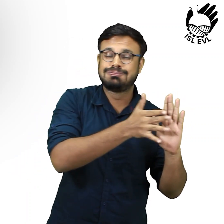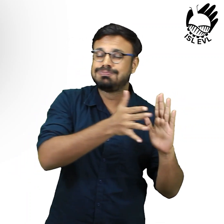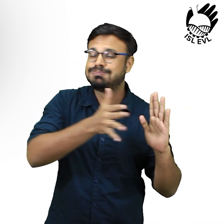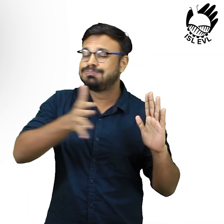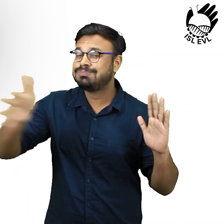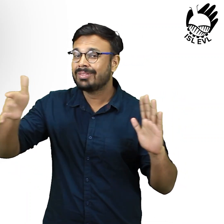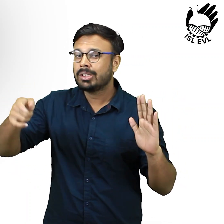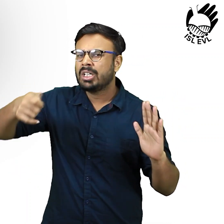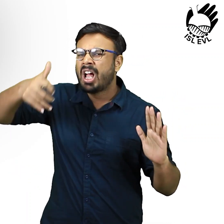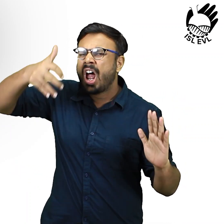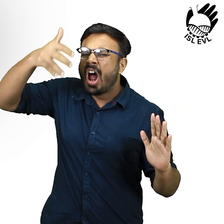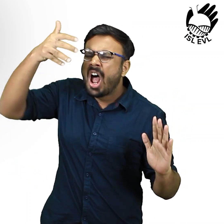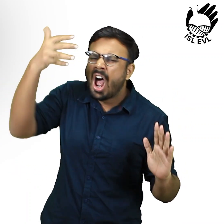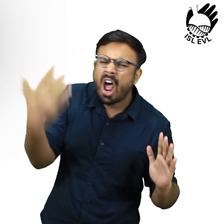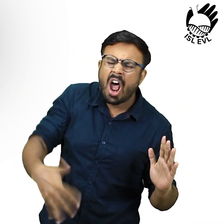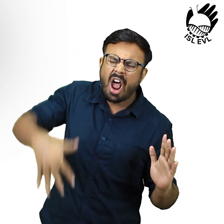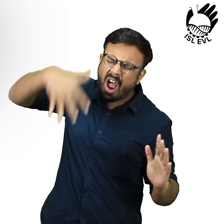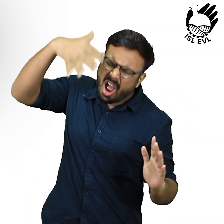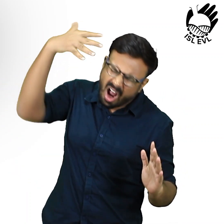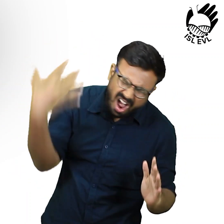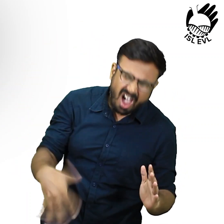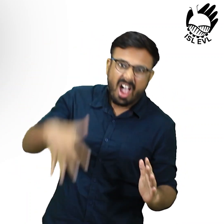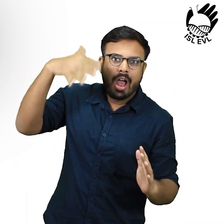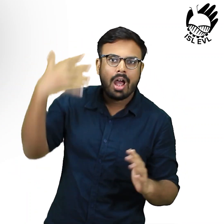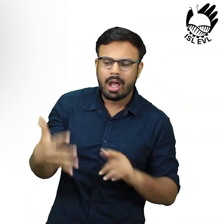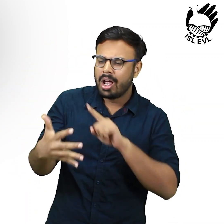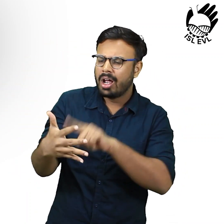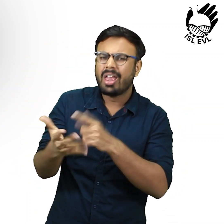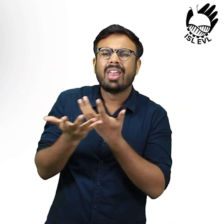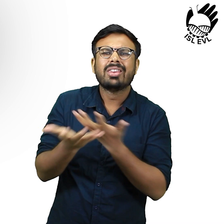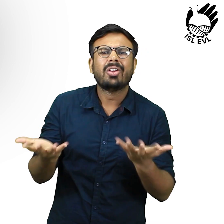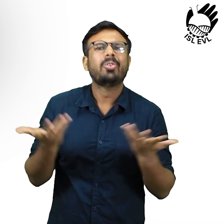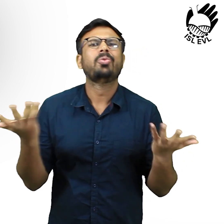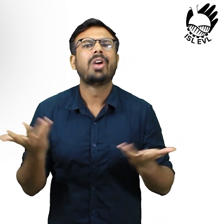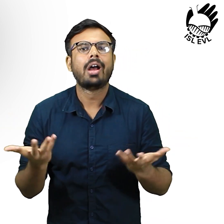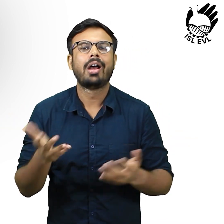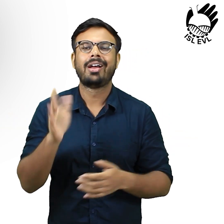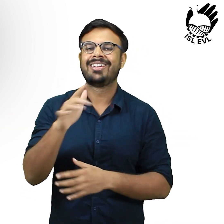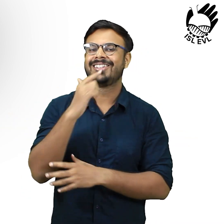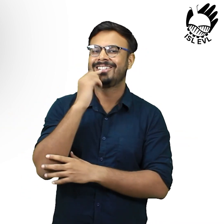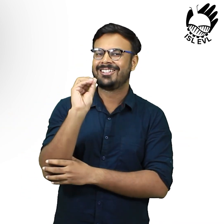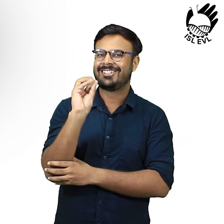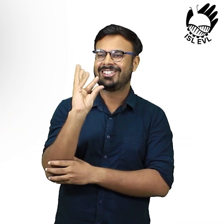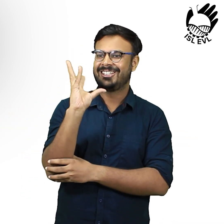Yes, there are plenty of examples that most of us see and use daily.